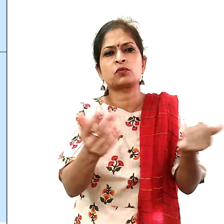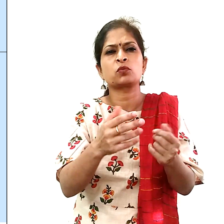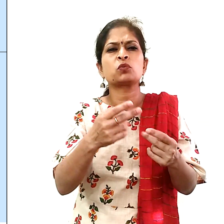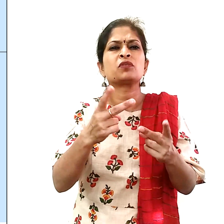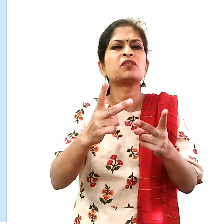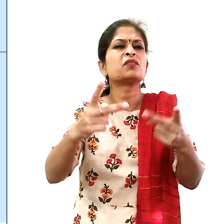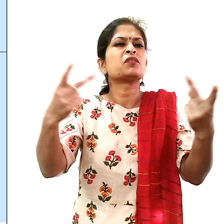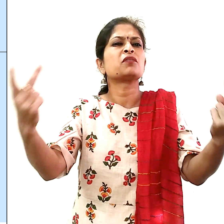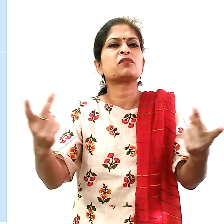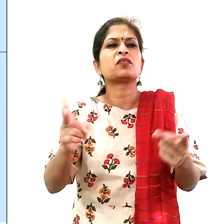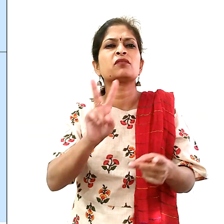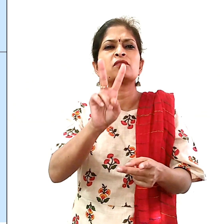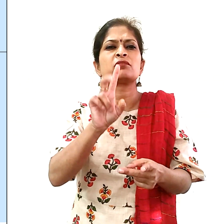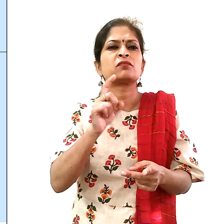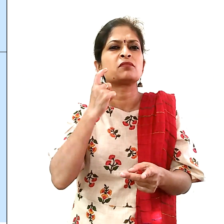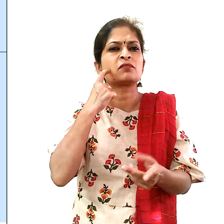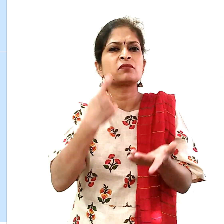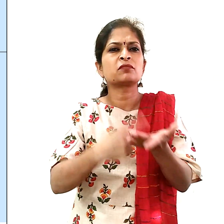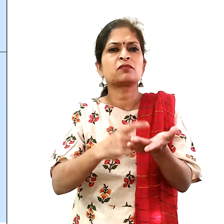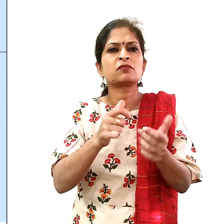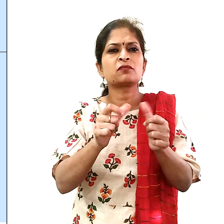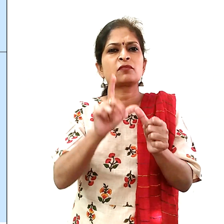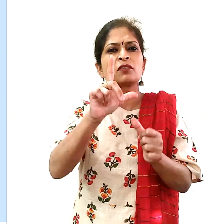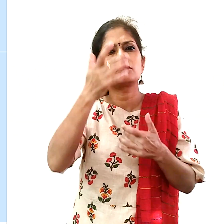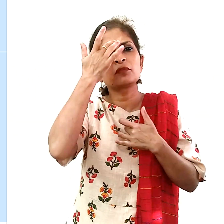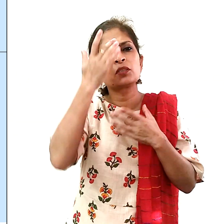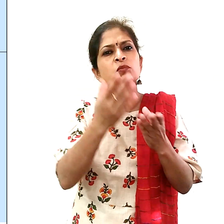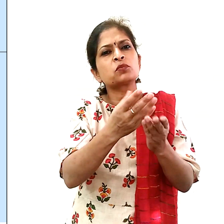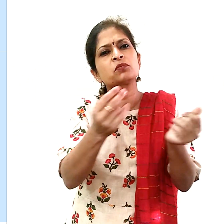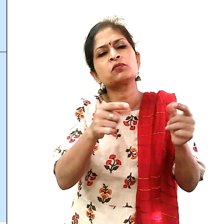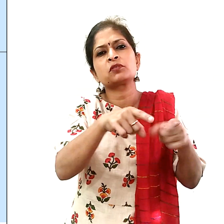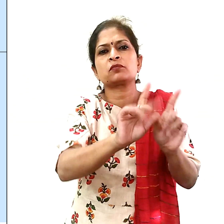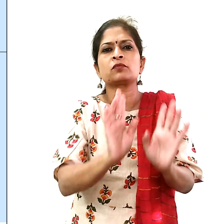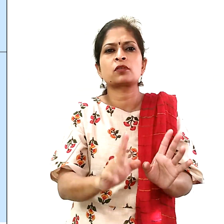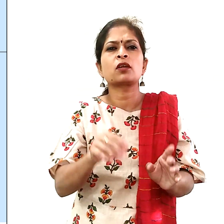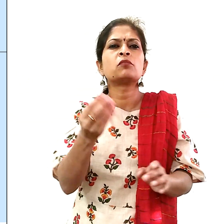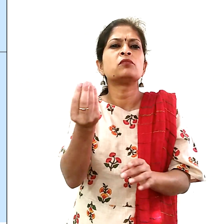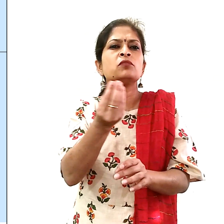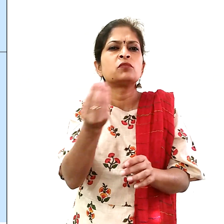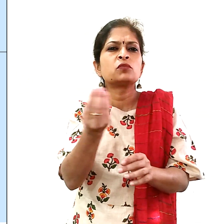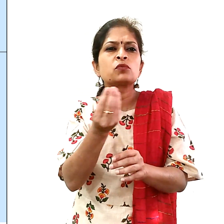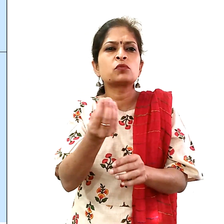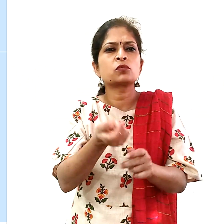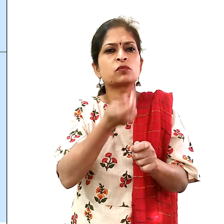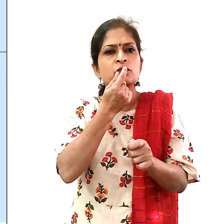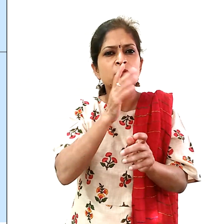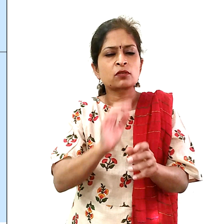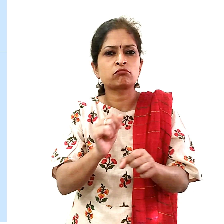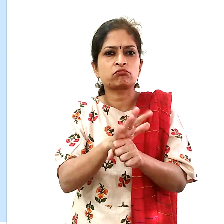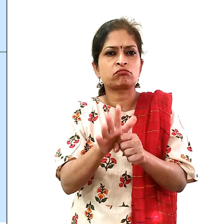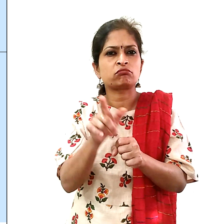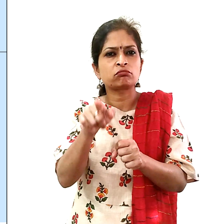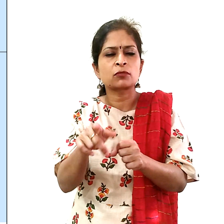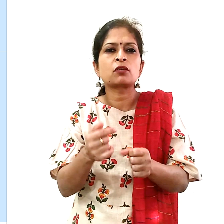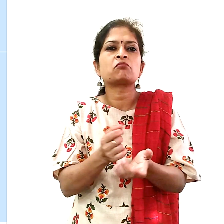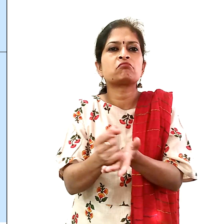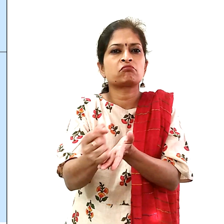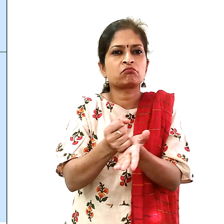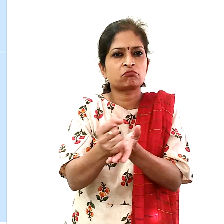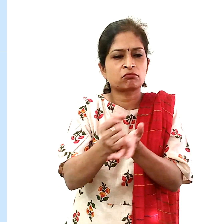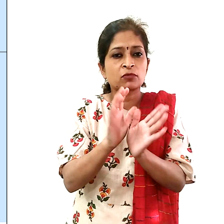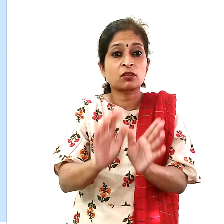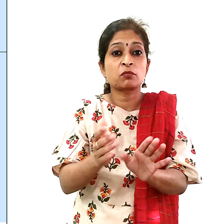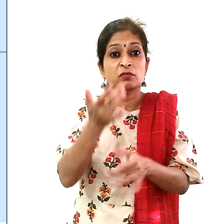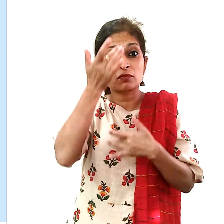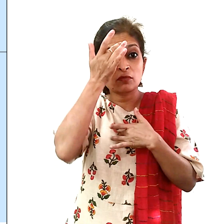problem, just like in any other viral illness. Some drugs which have been used for other coronavirus infections are